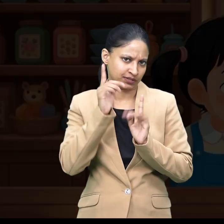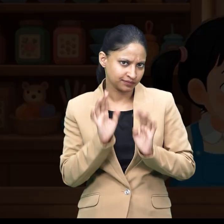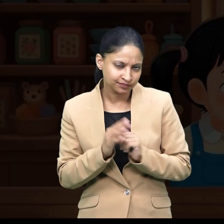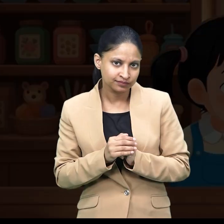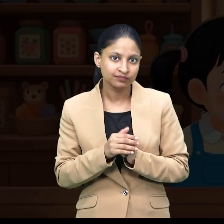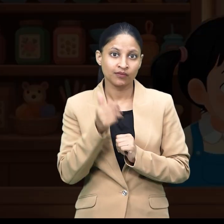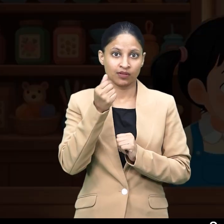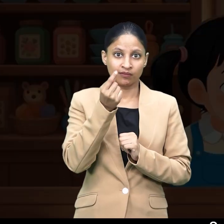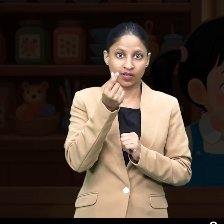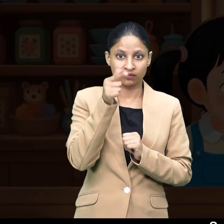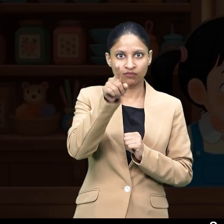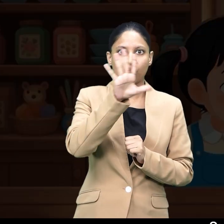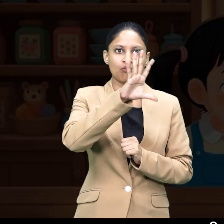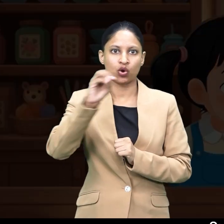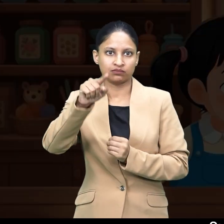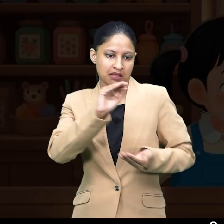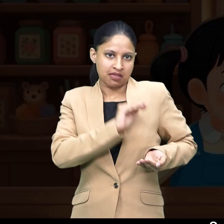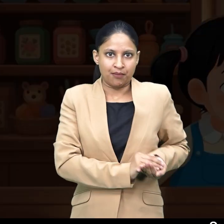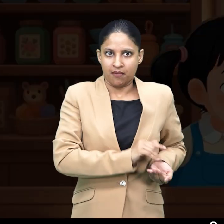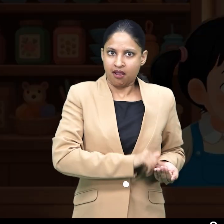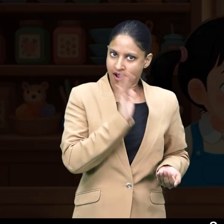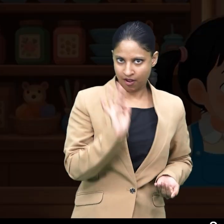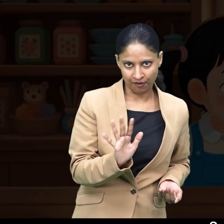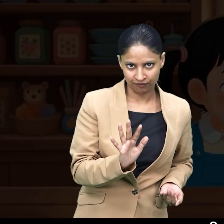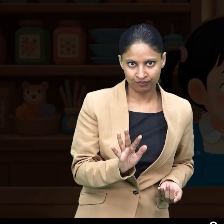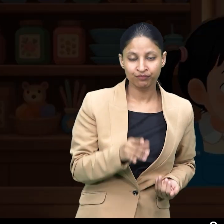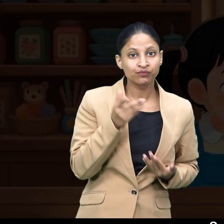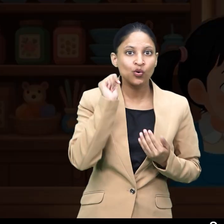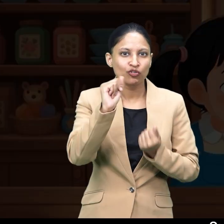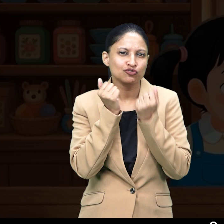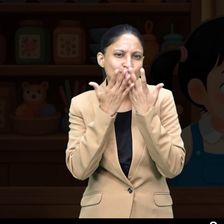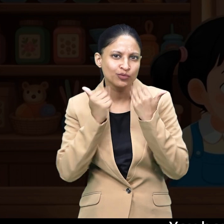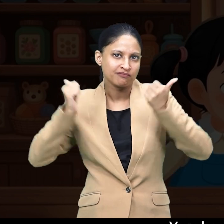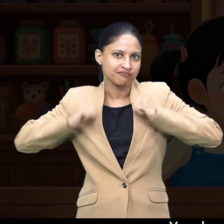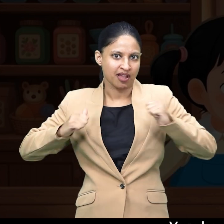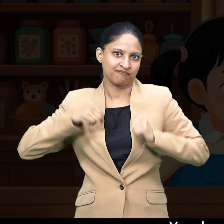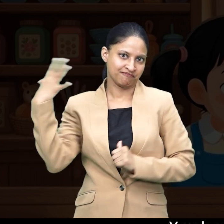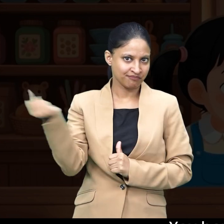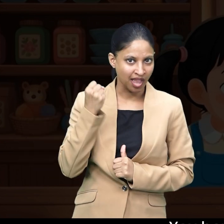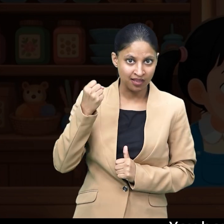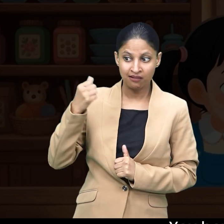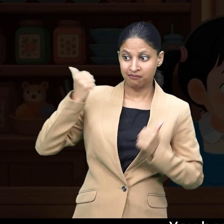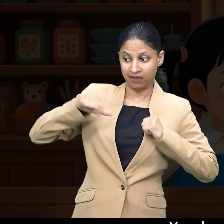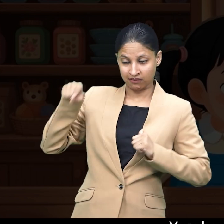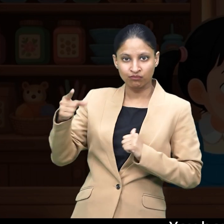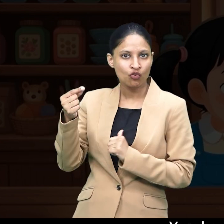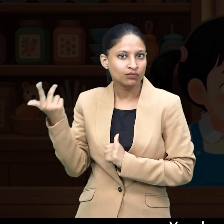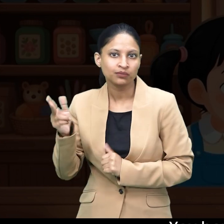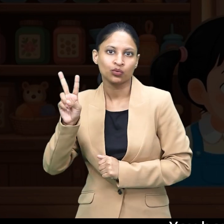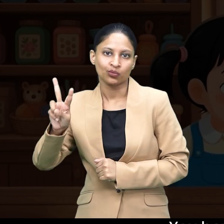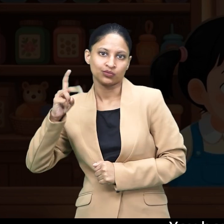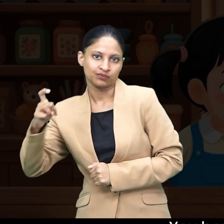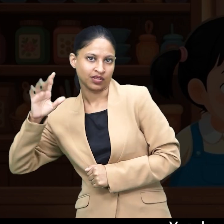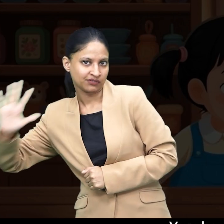Example 1. Suppose you had rupees 500. You bought a school bag for